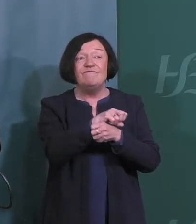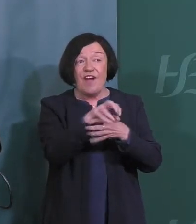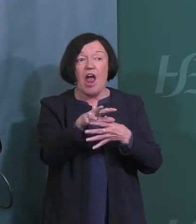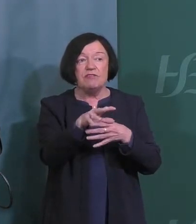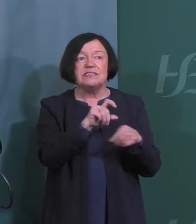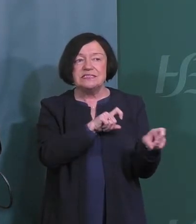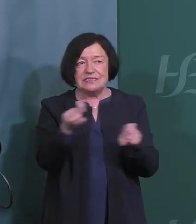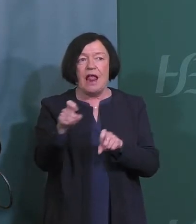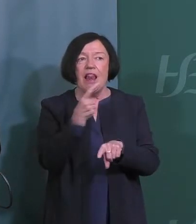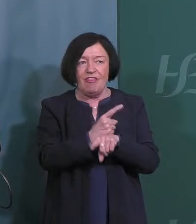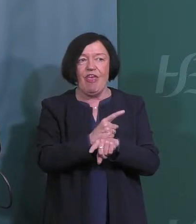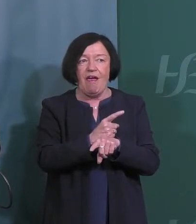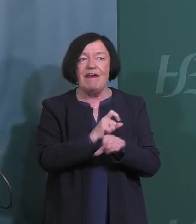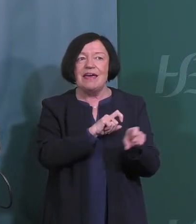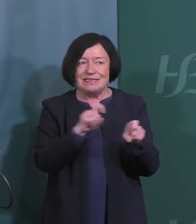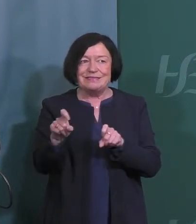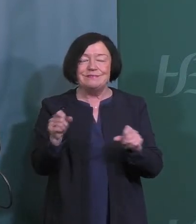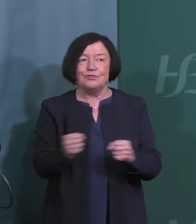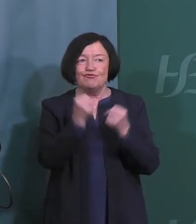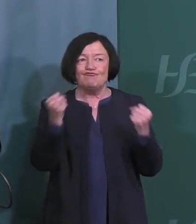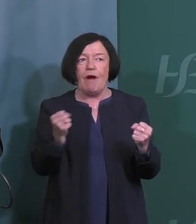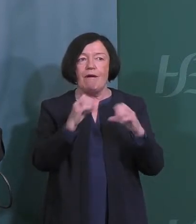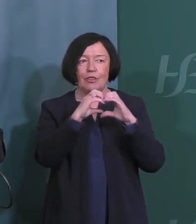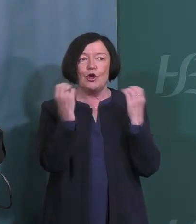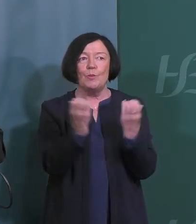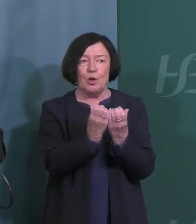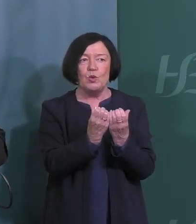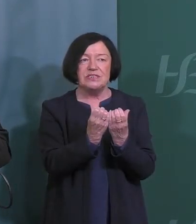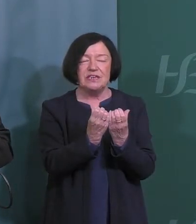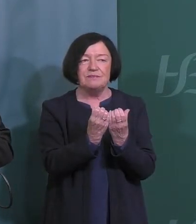virus is still out there and still very prominent in the communities.